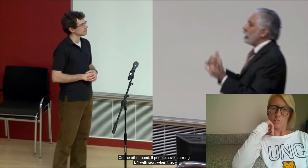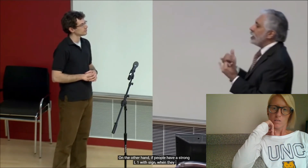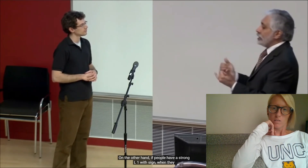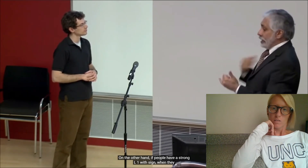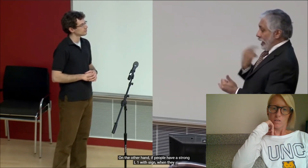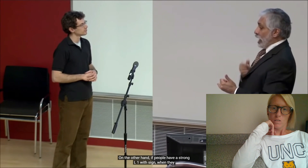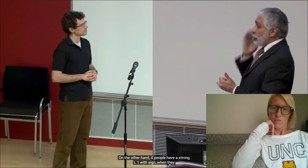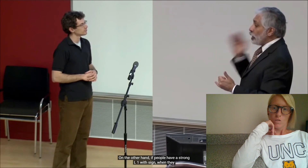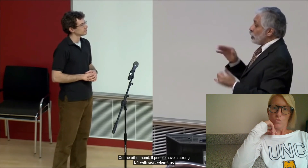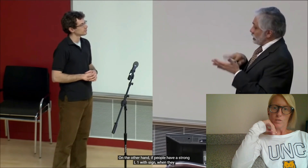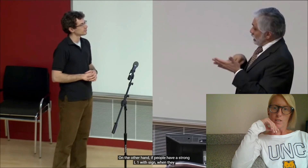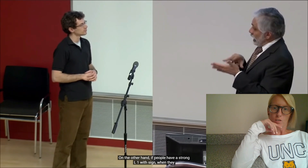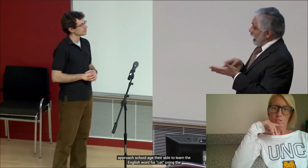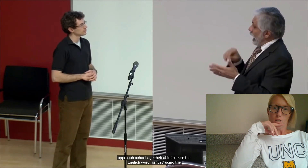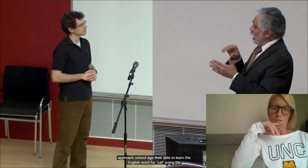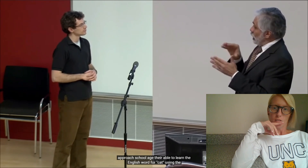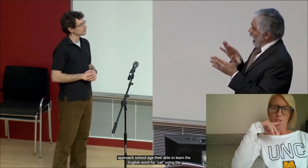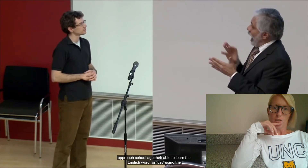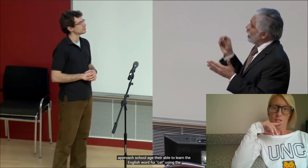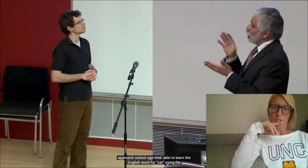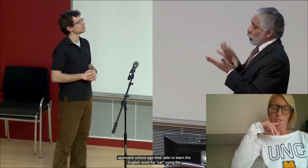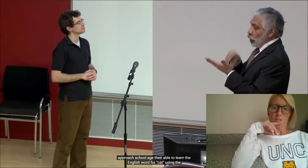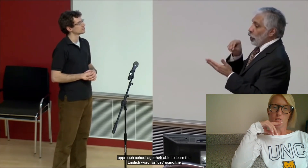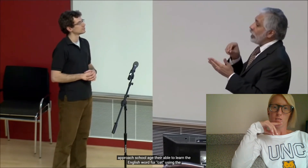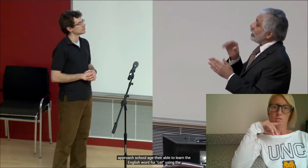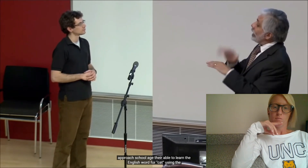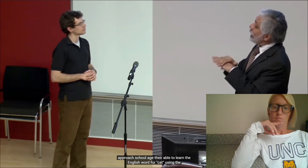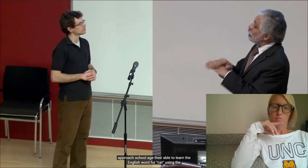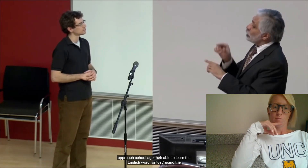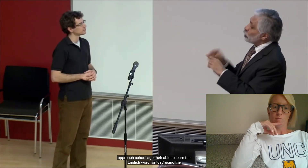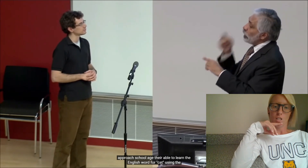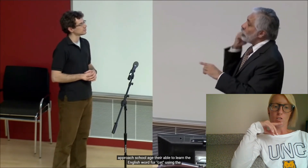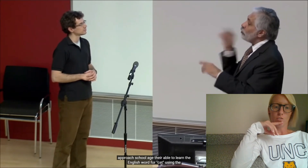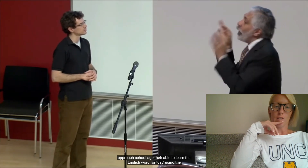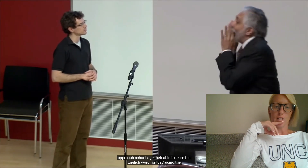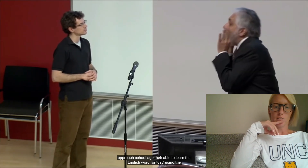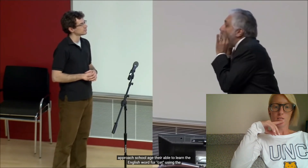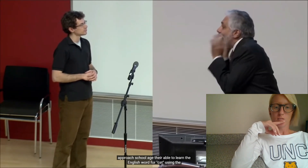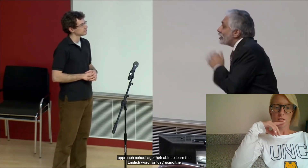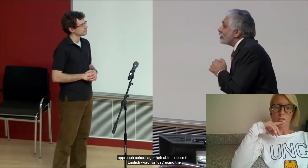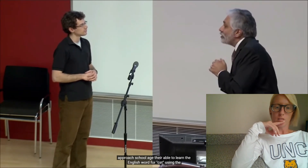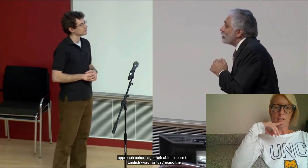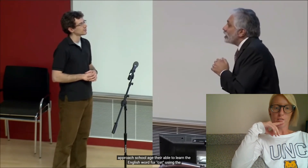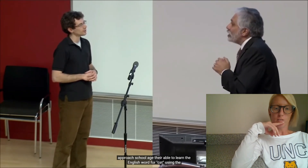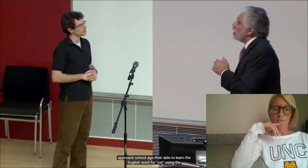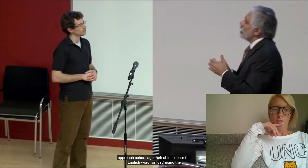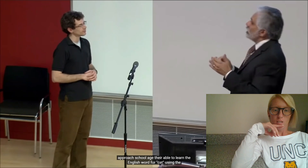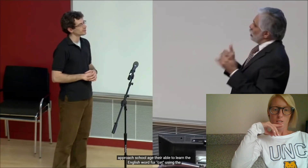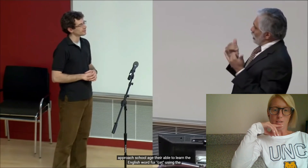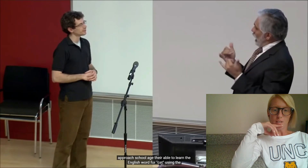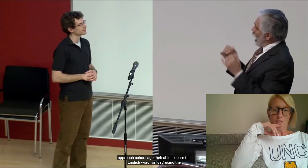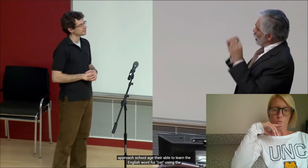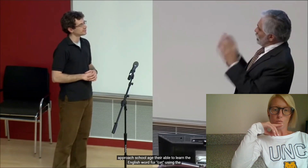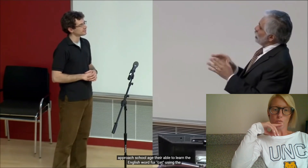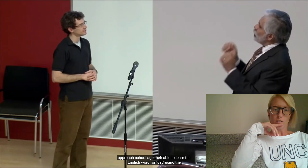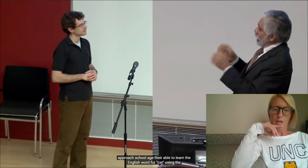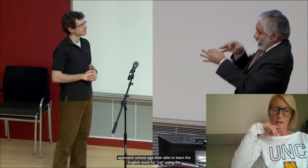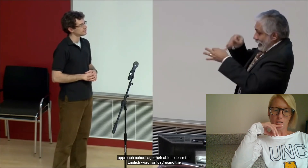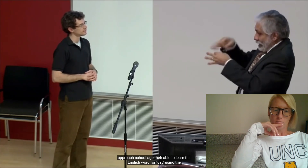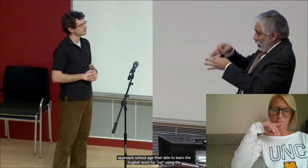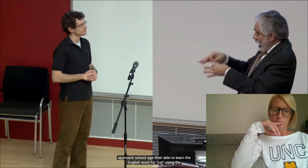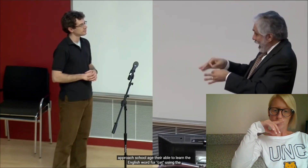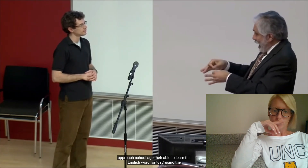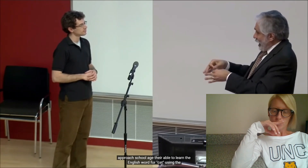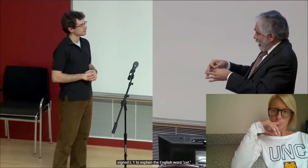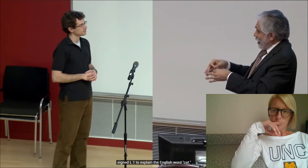sign, when they are approach young, school they age, can they're able to learn learn that the later. English word for But the English word cat for